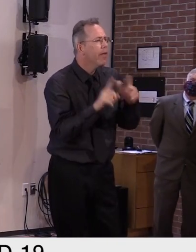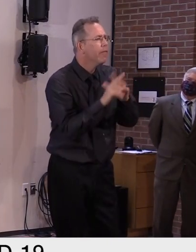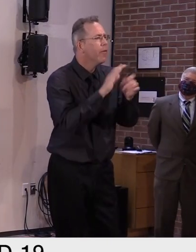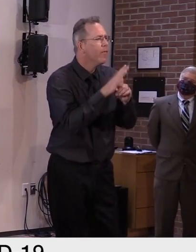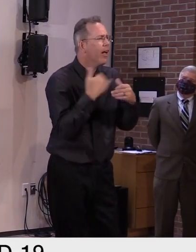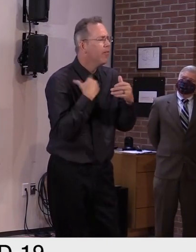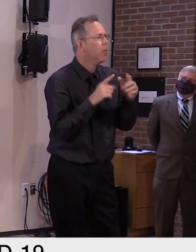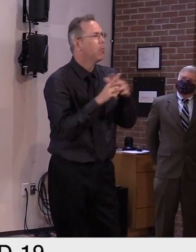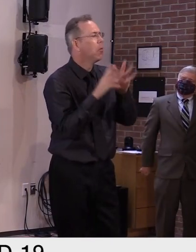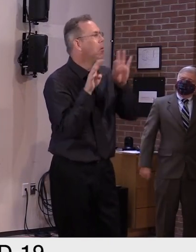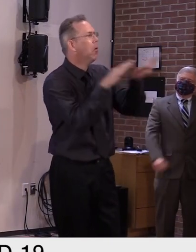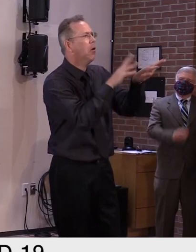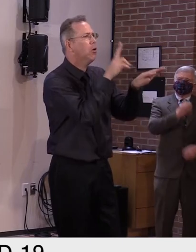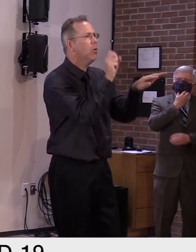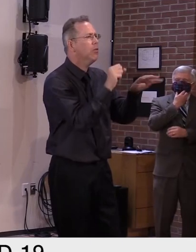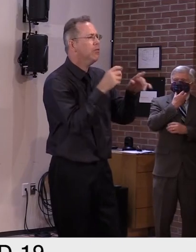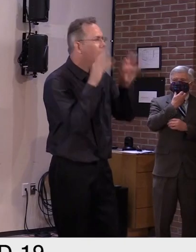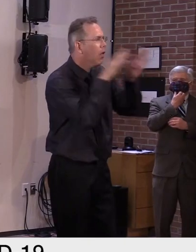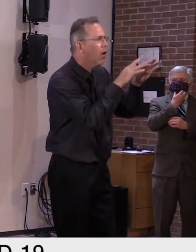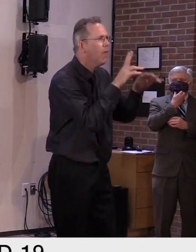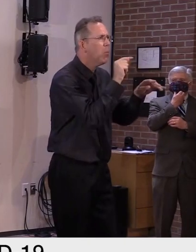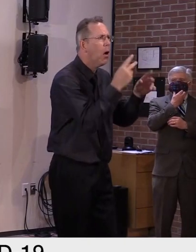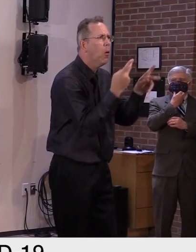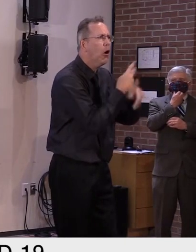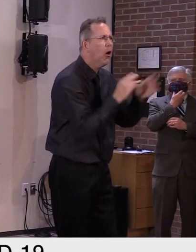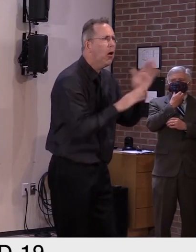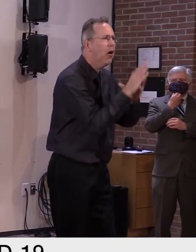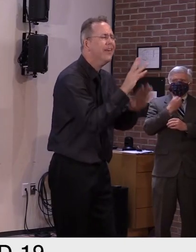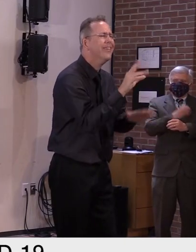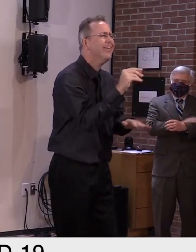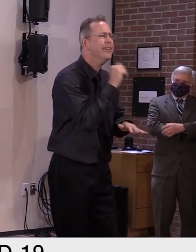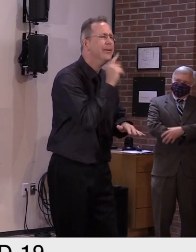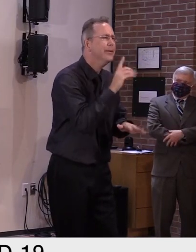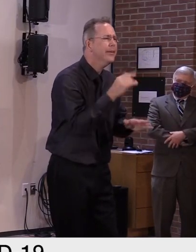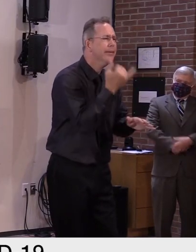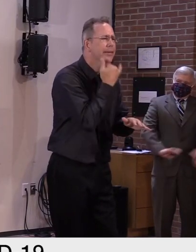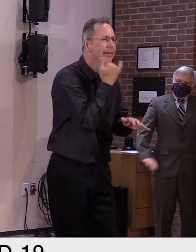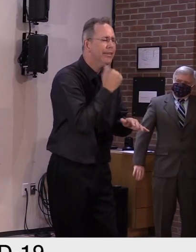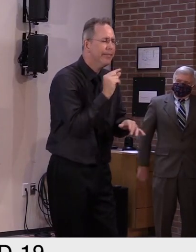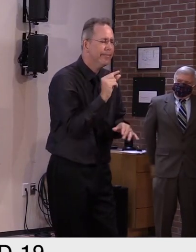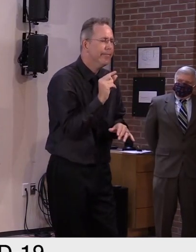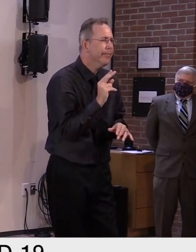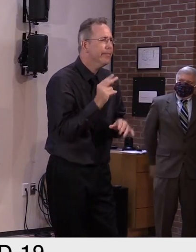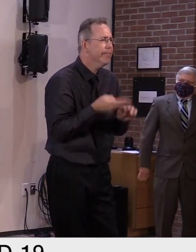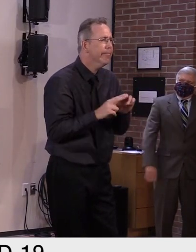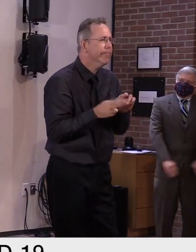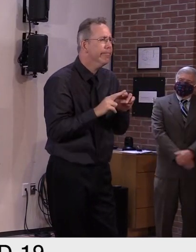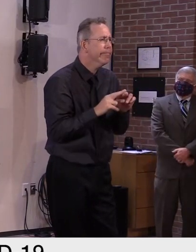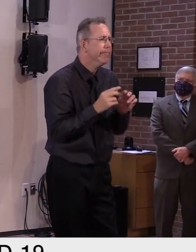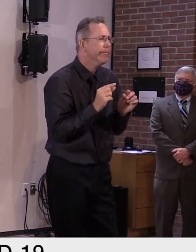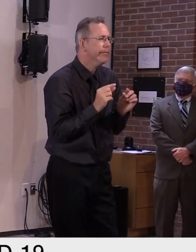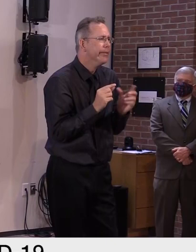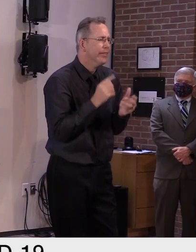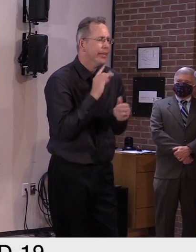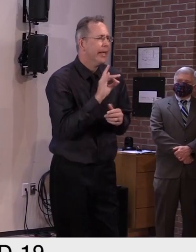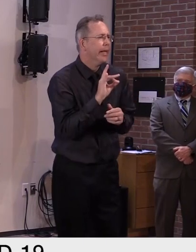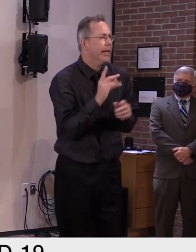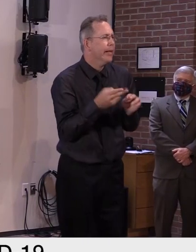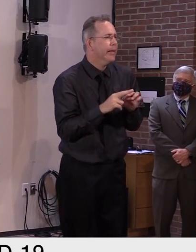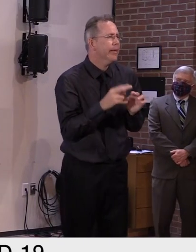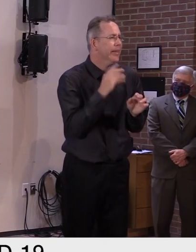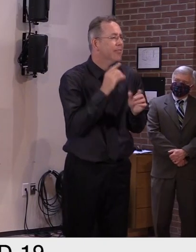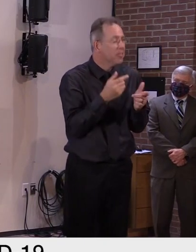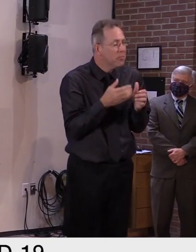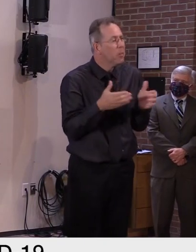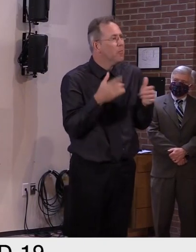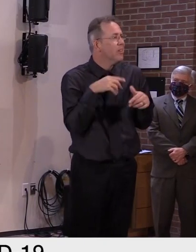numbers. So just be wary of some of those numbers and their ability to keep up as well, because it's not